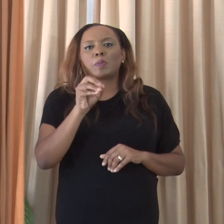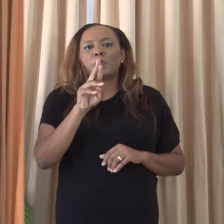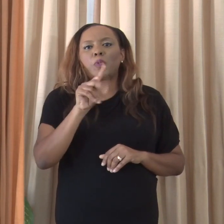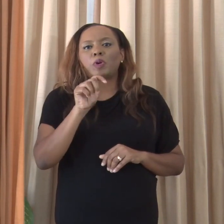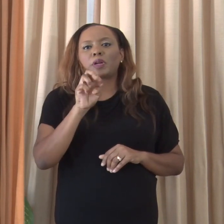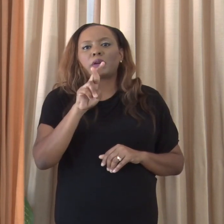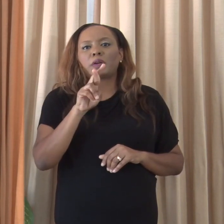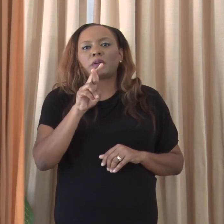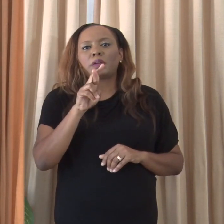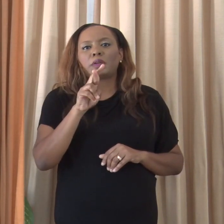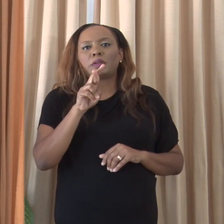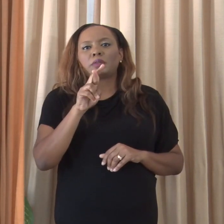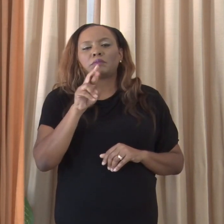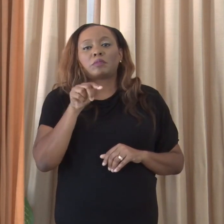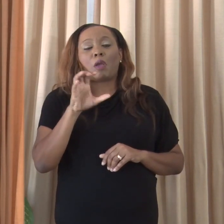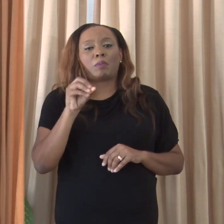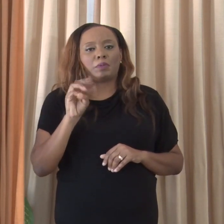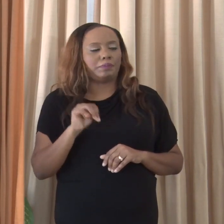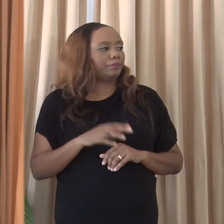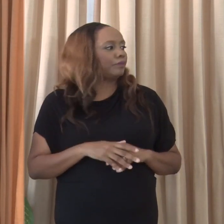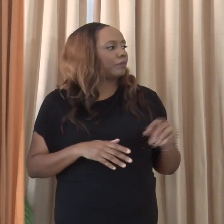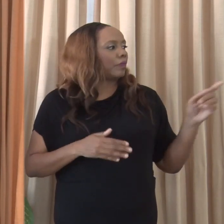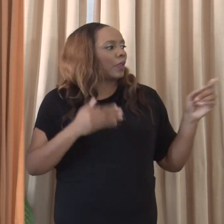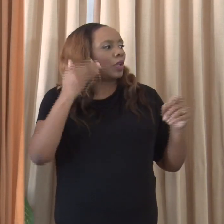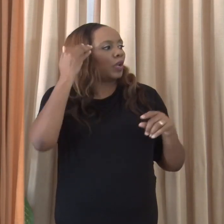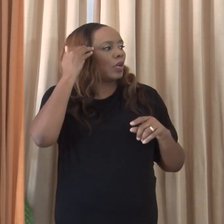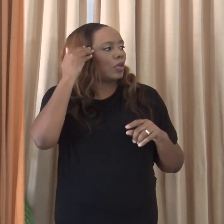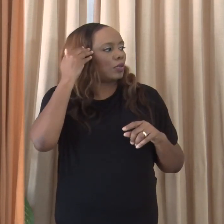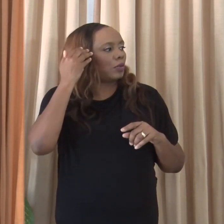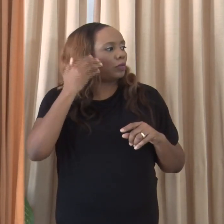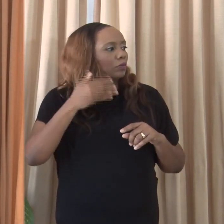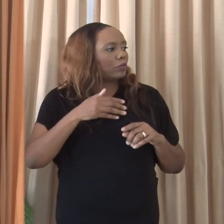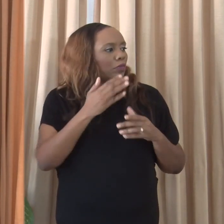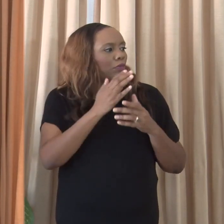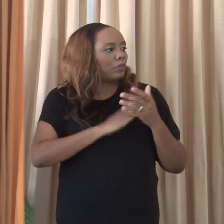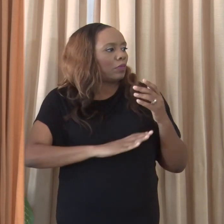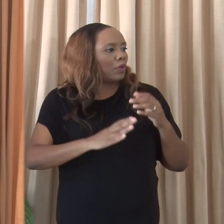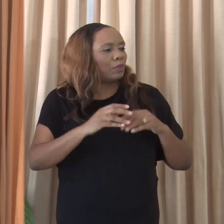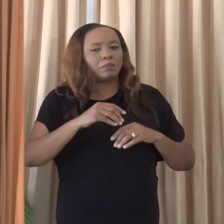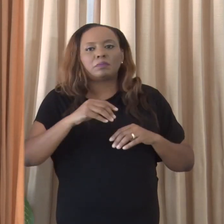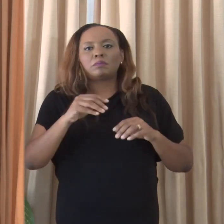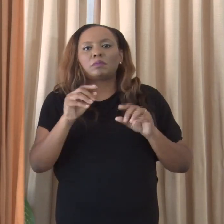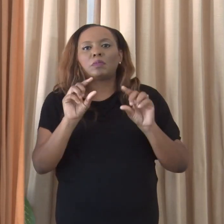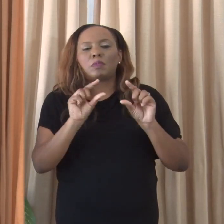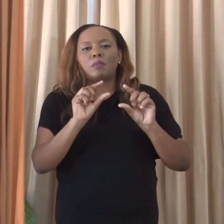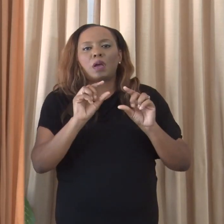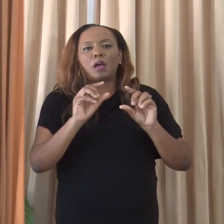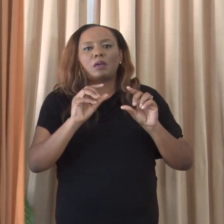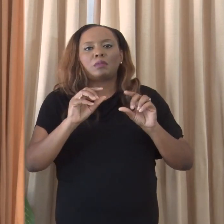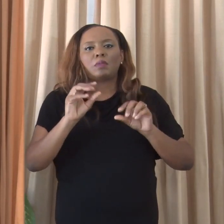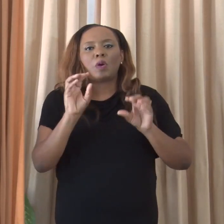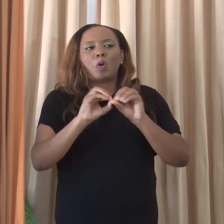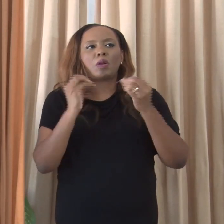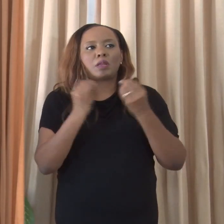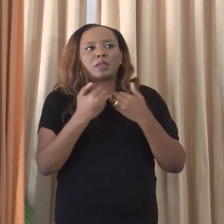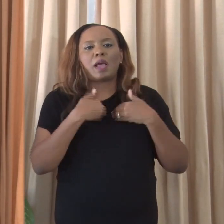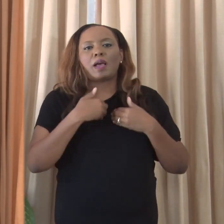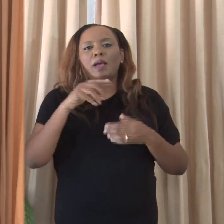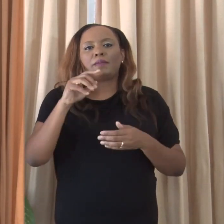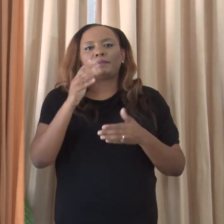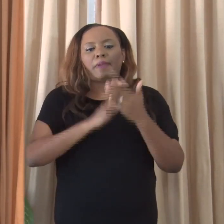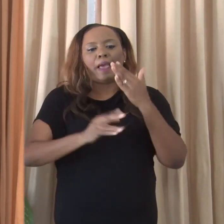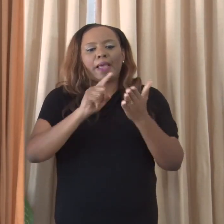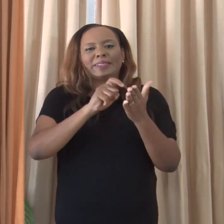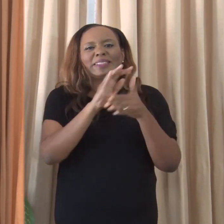received hand sanitizer, I was wondering what is the position with Grantley Adams International Airport and or Barbados